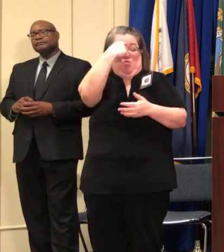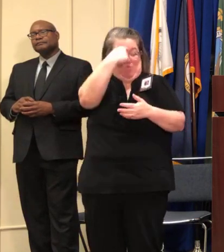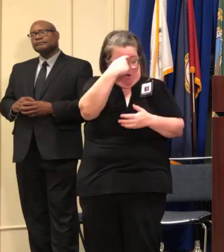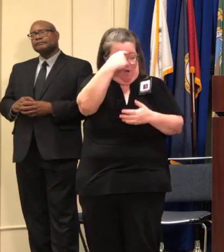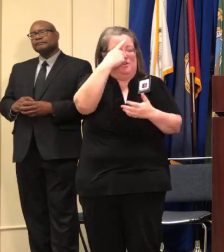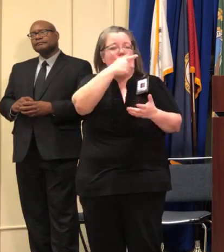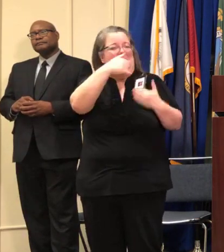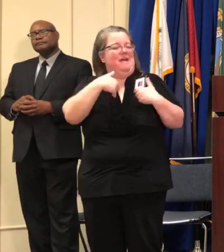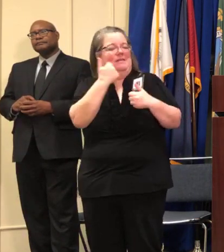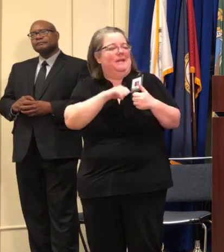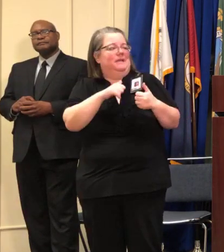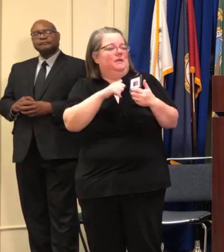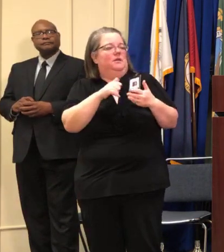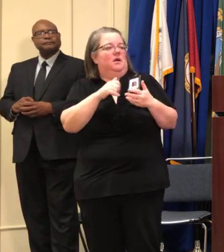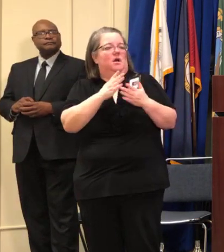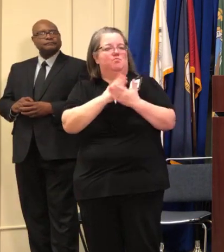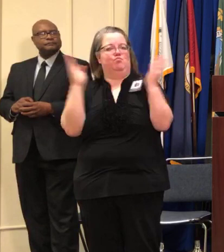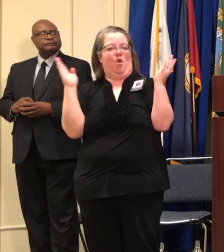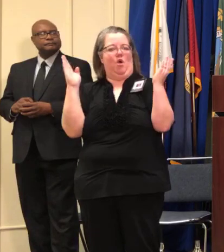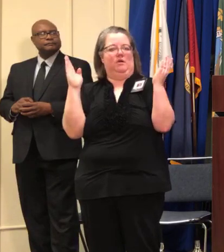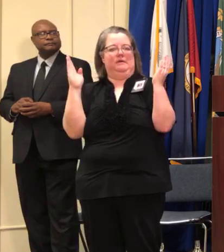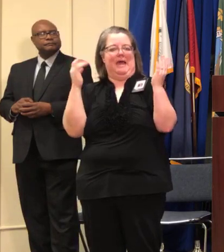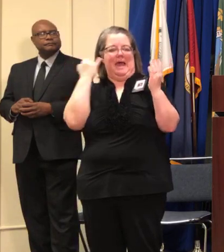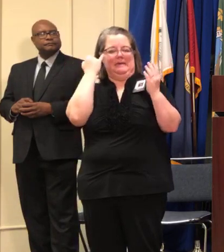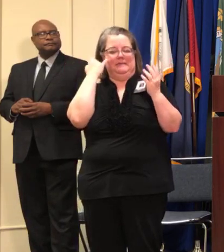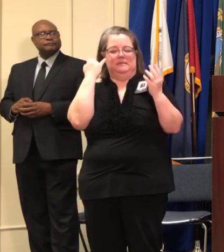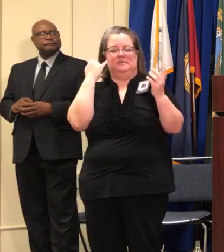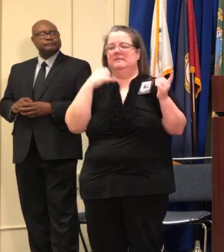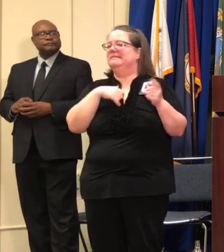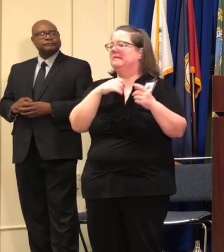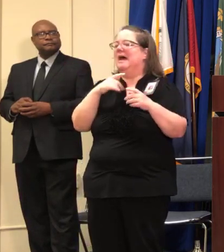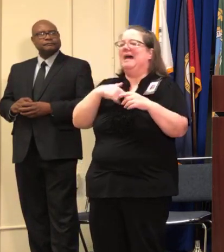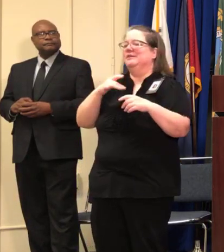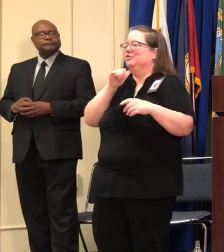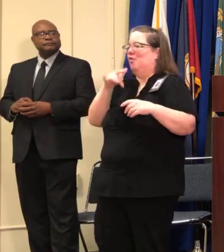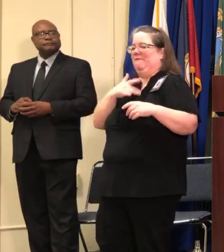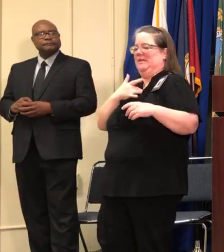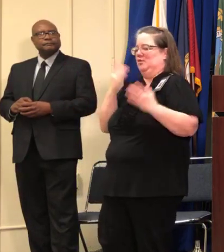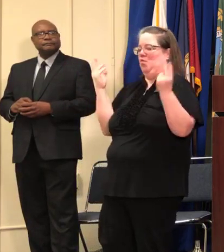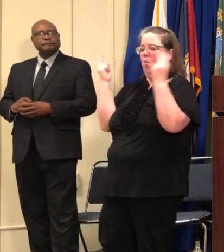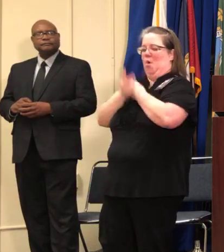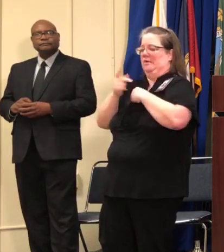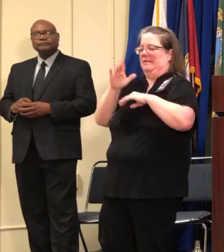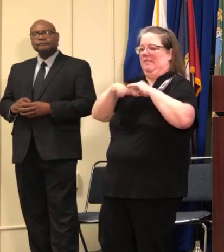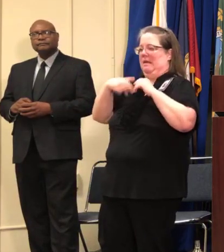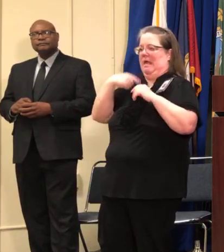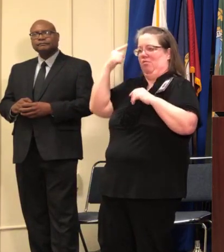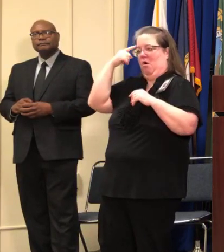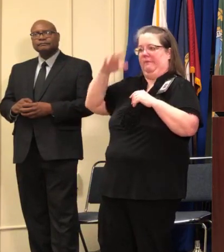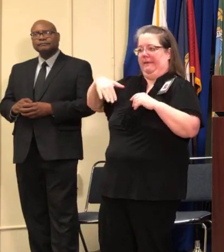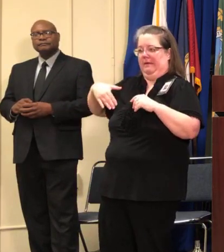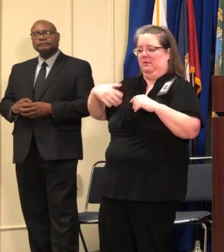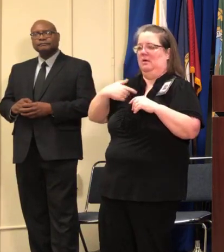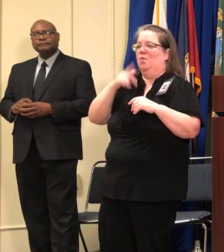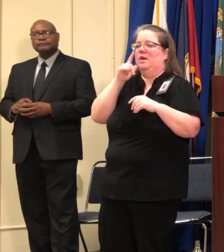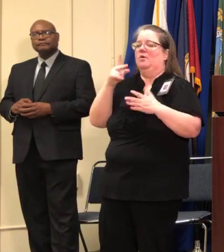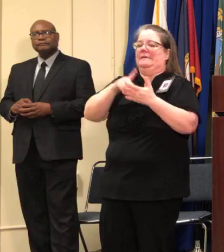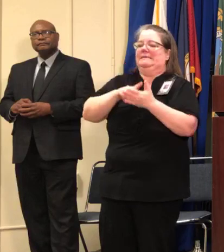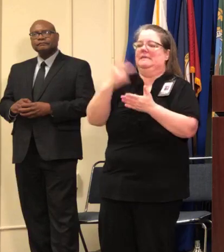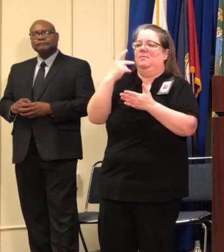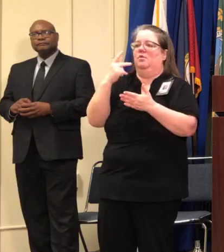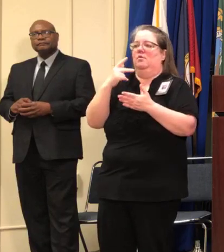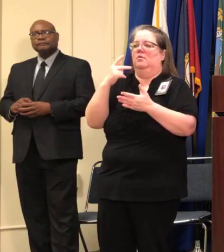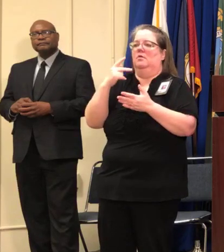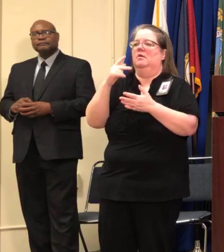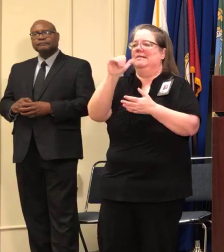Do you have any broad takeaways of where we are right now? So I won't say it's worse than I feared, or we can look at other communities and know that there's a doubling of the number